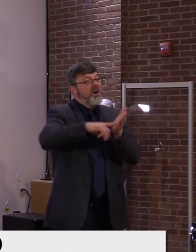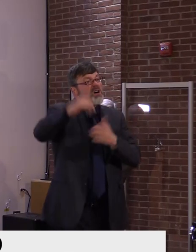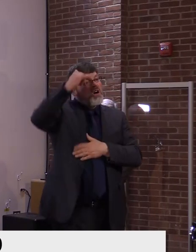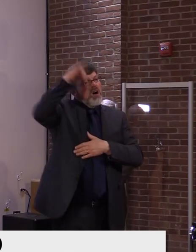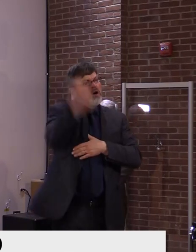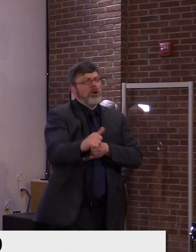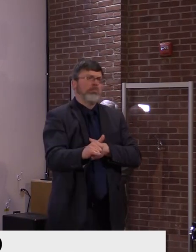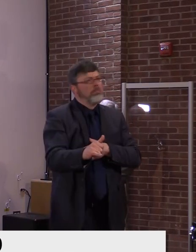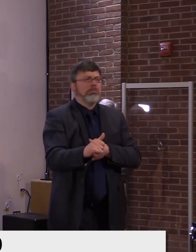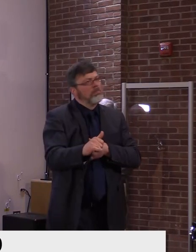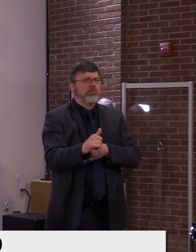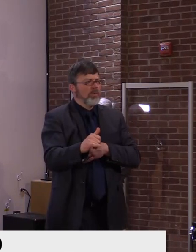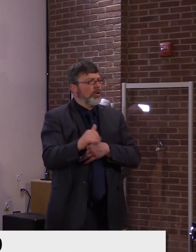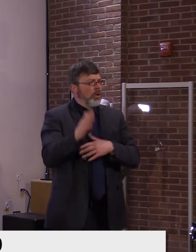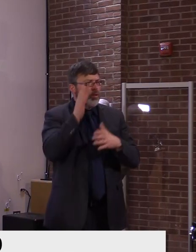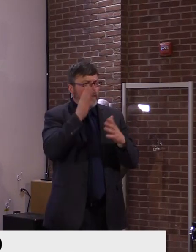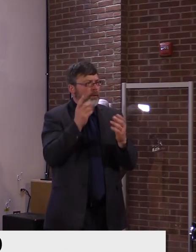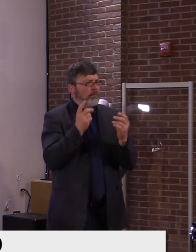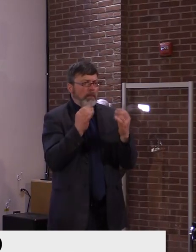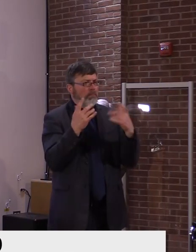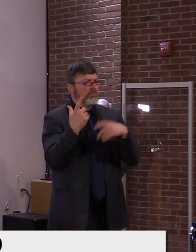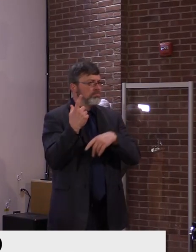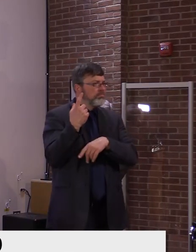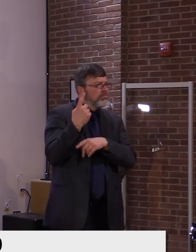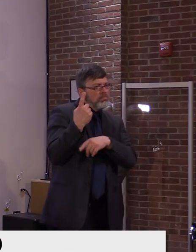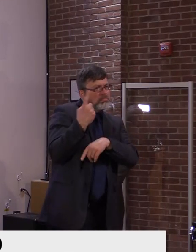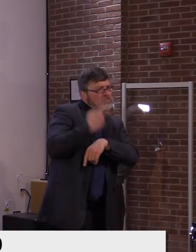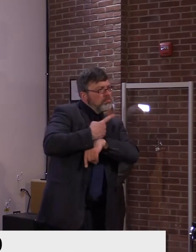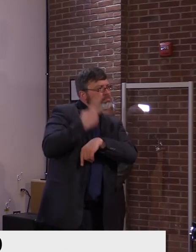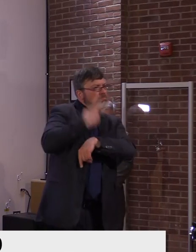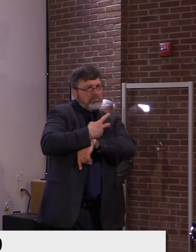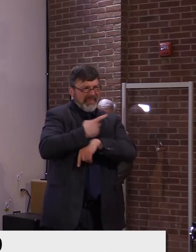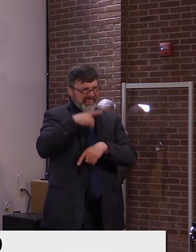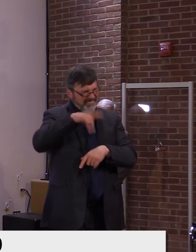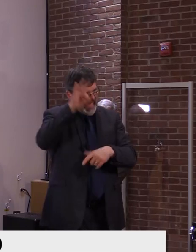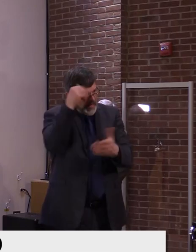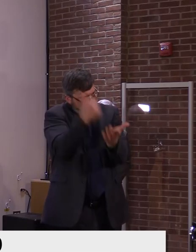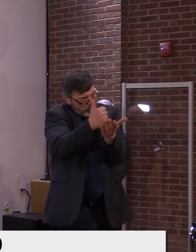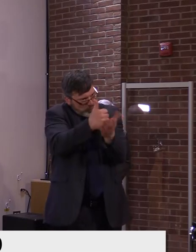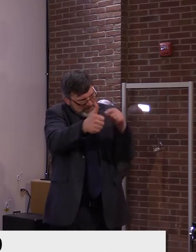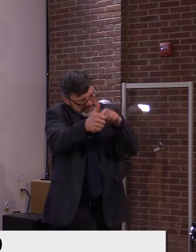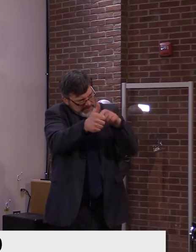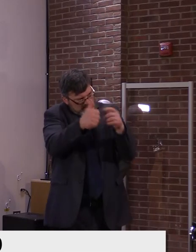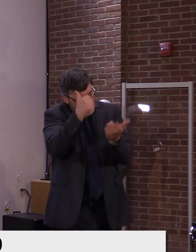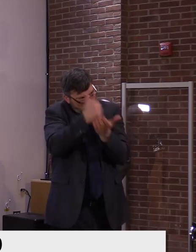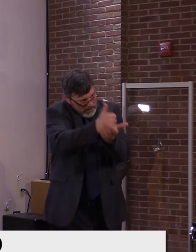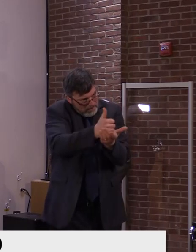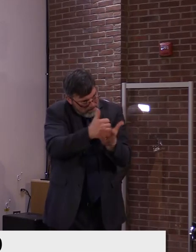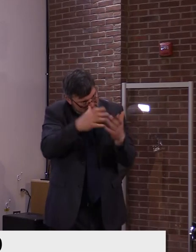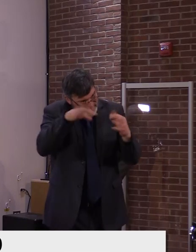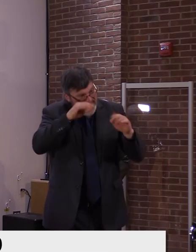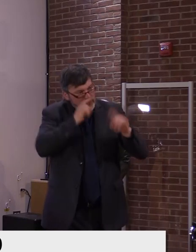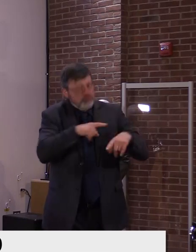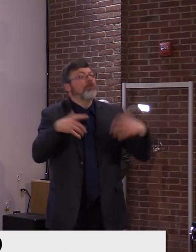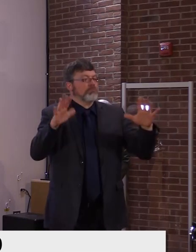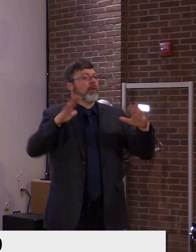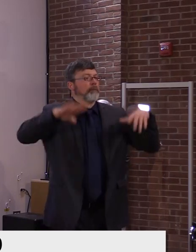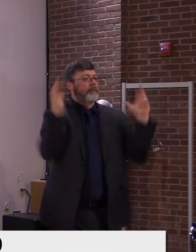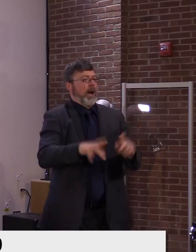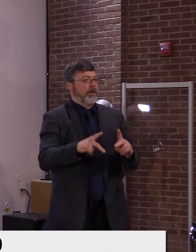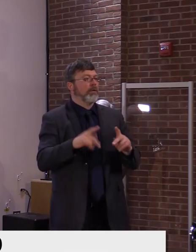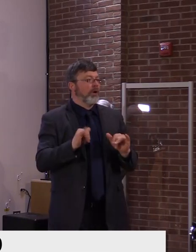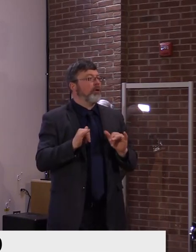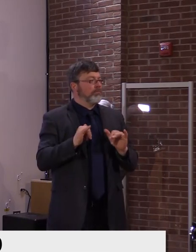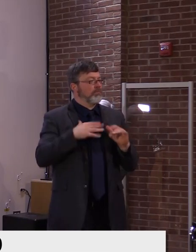they find this. And I think that that's key here, because I would have to believe that that